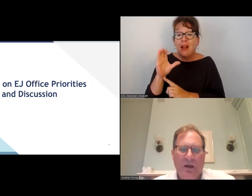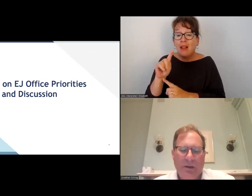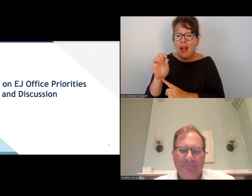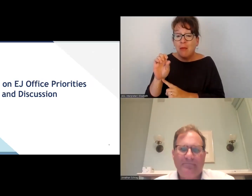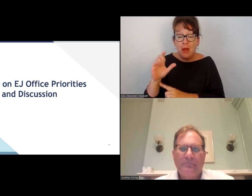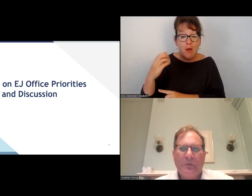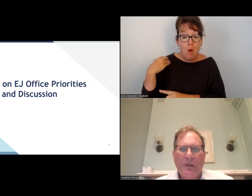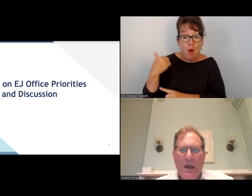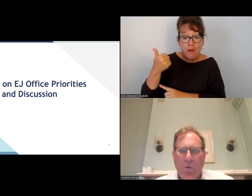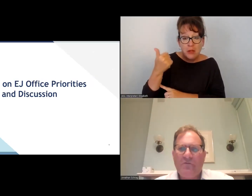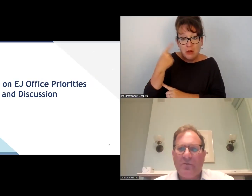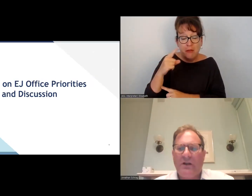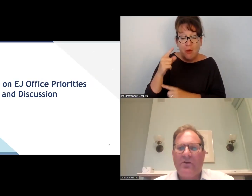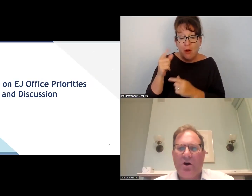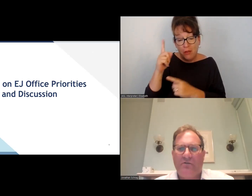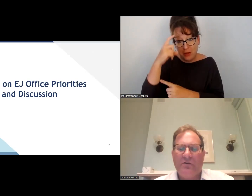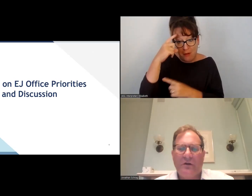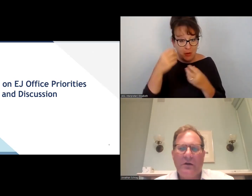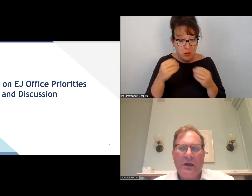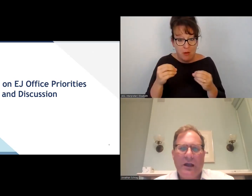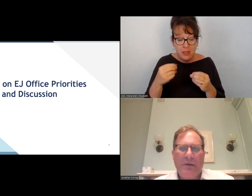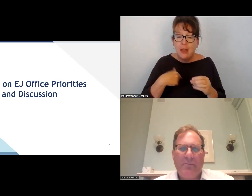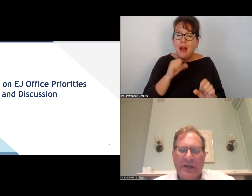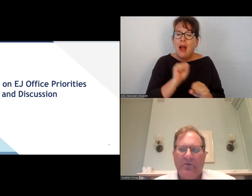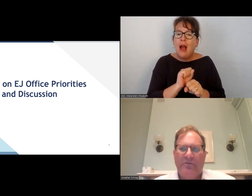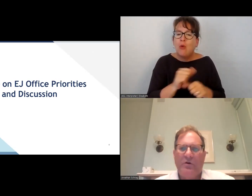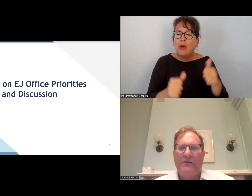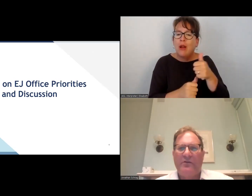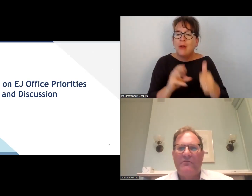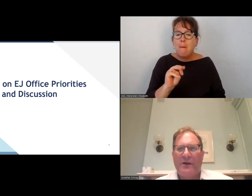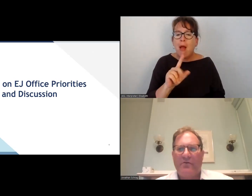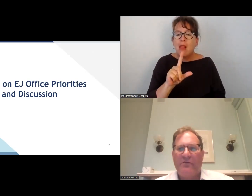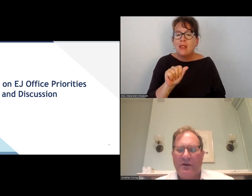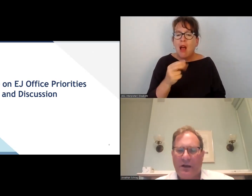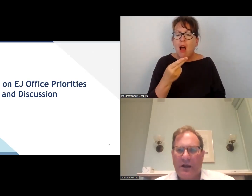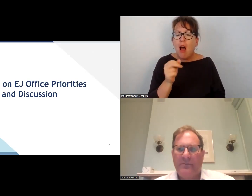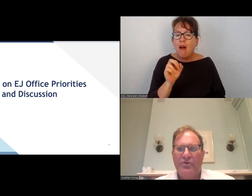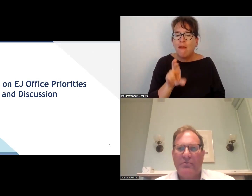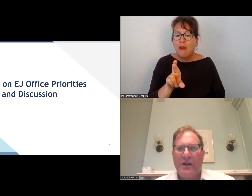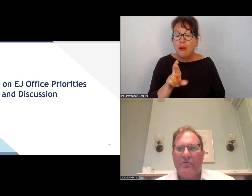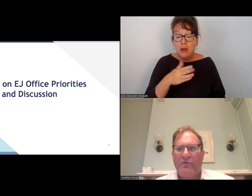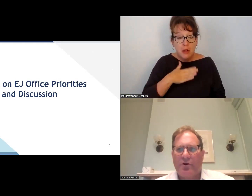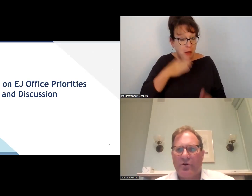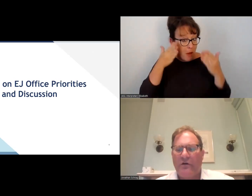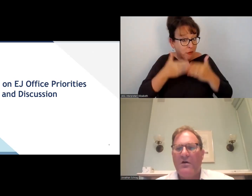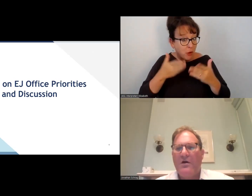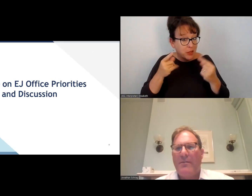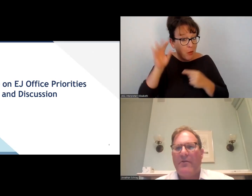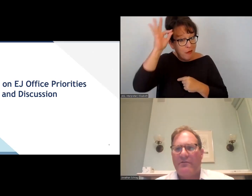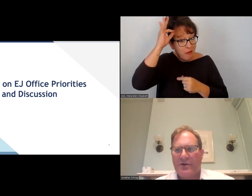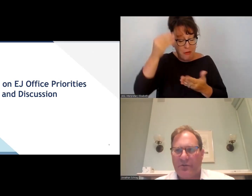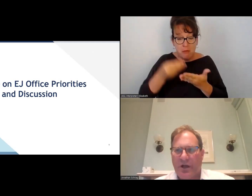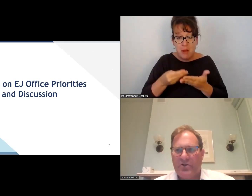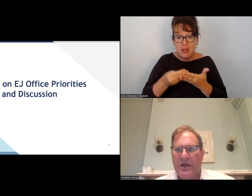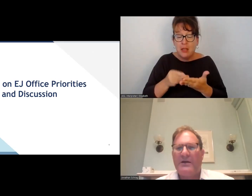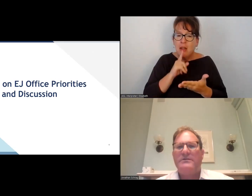Office of Climate. I work for Melissa Hoffer, and my particular focus is on federal funding. And I'm sure many of you have heard about